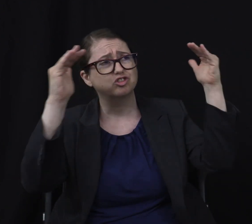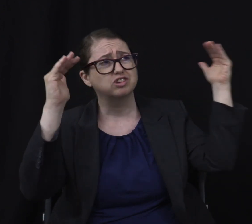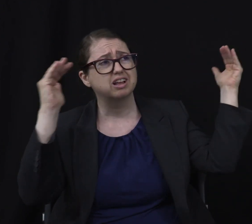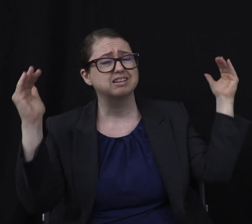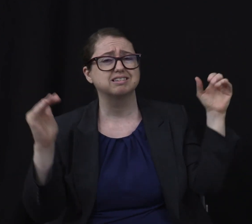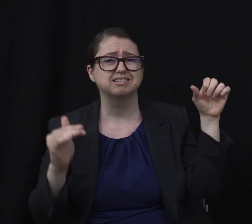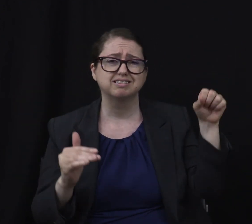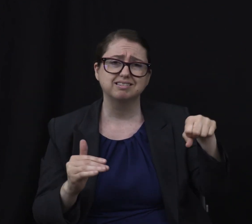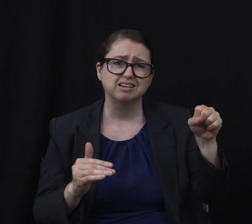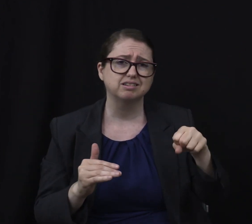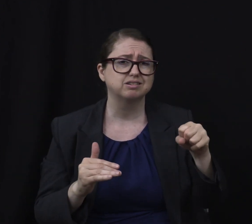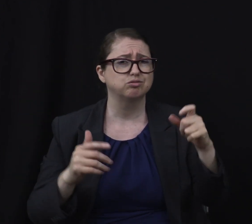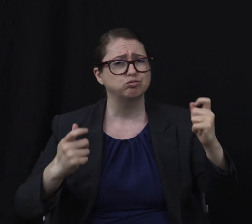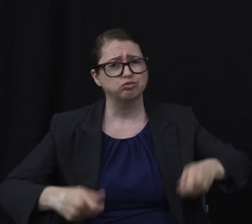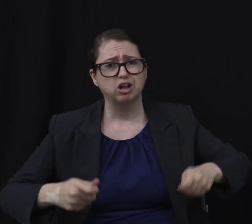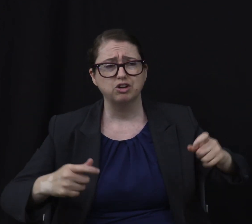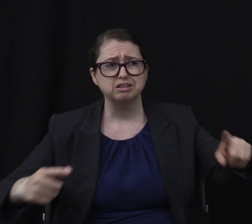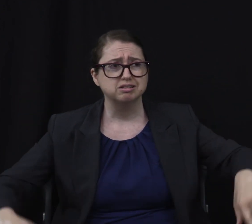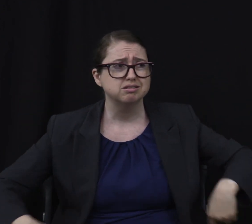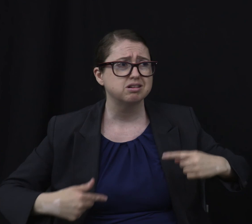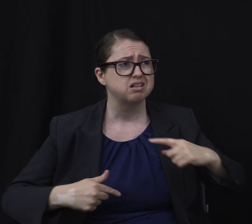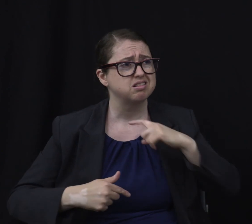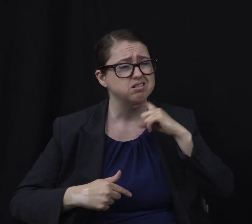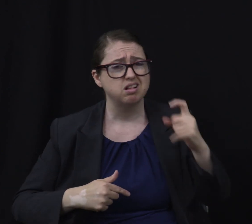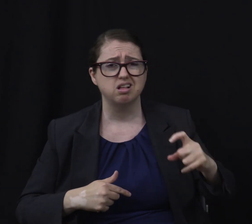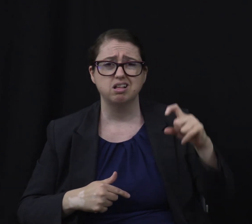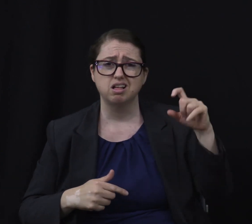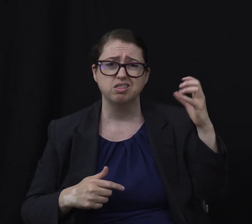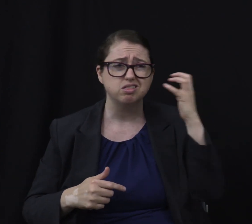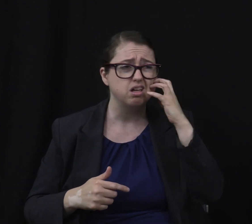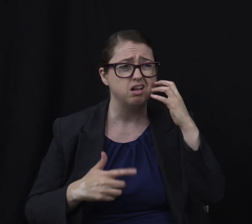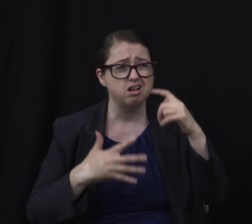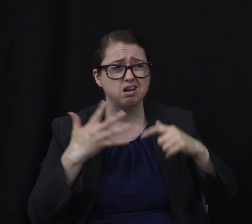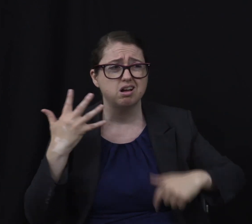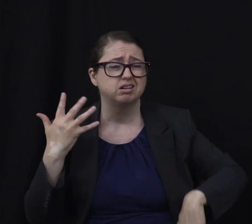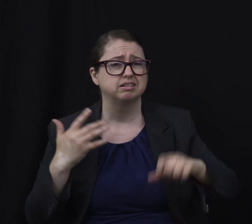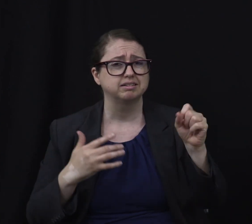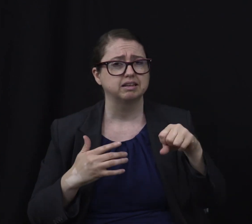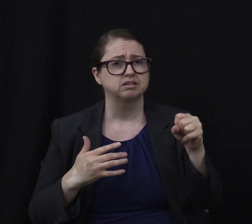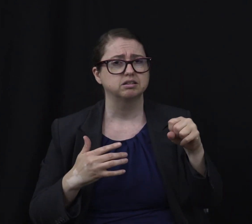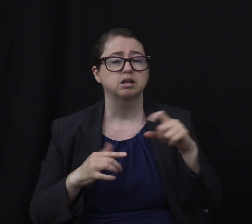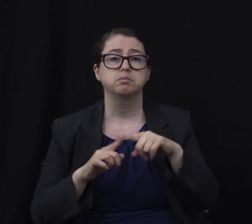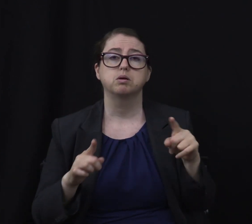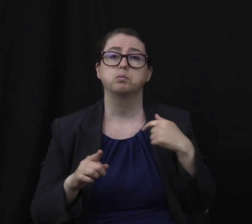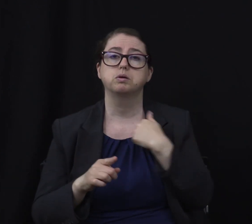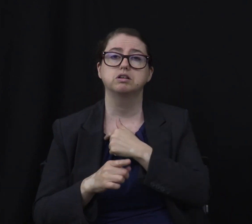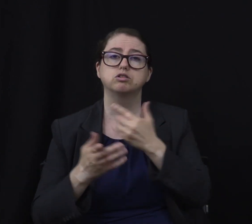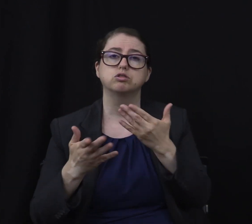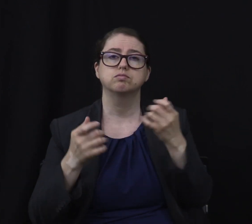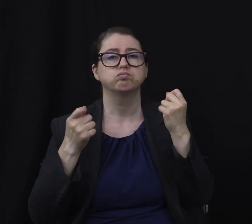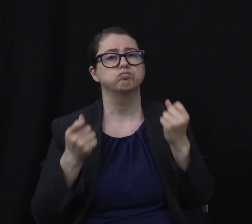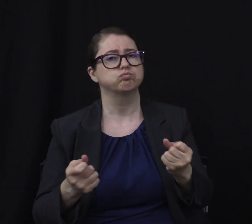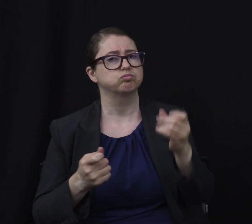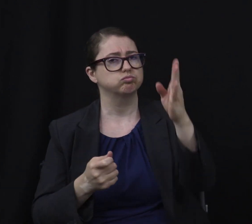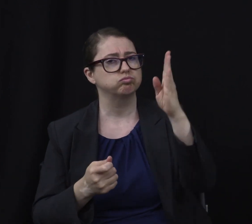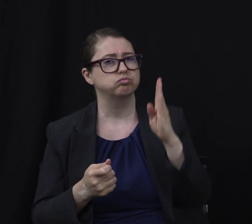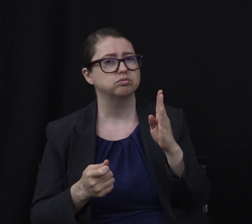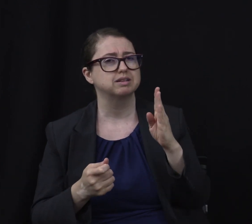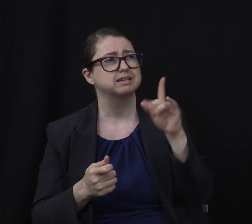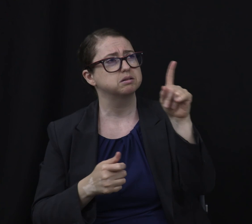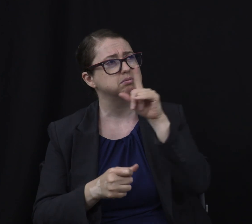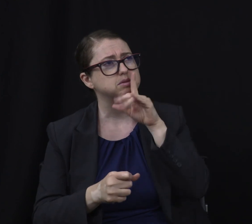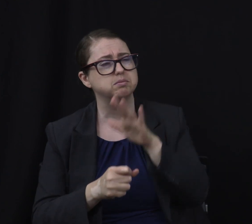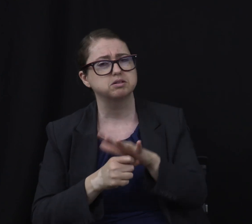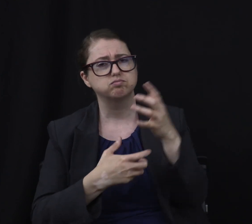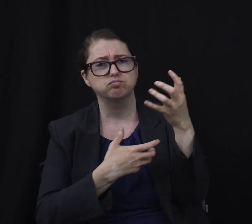chariots. But we serve a mighty God. His promises are sure. His people can be victorious. We can